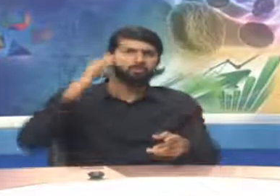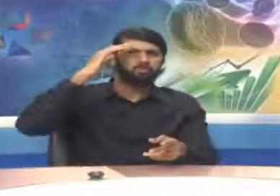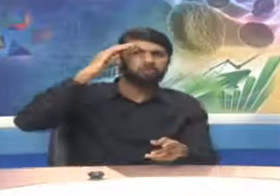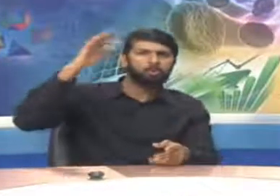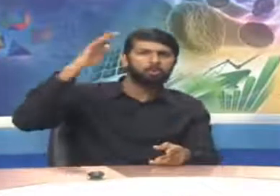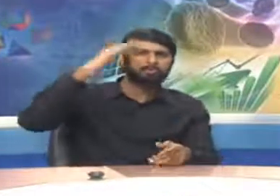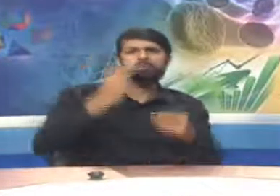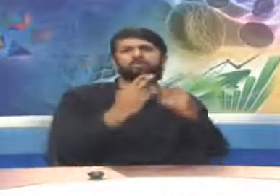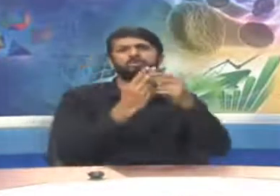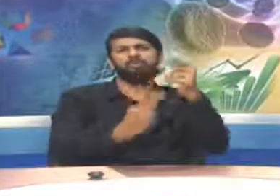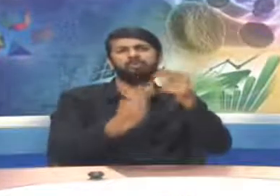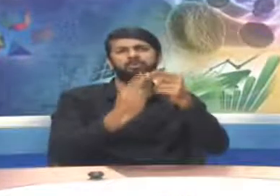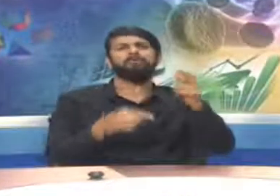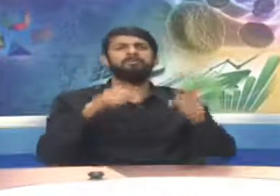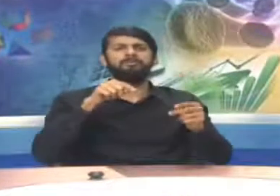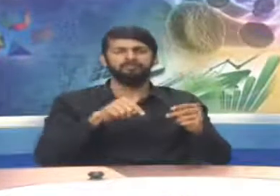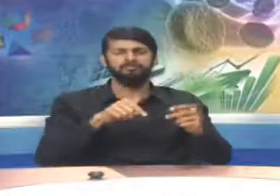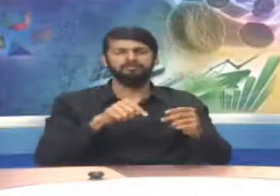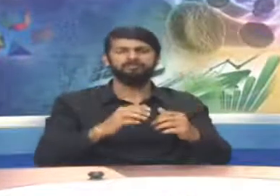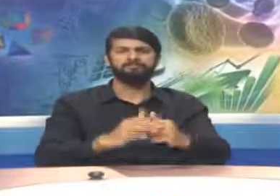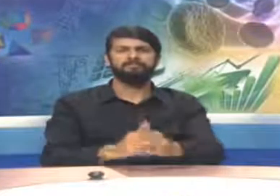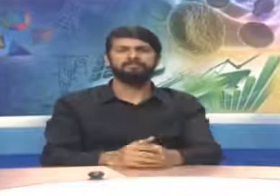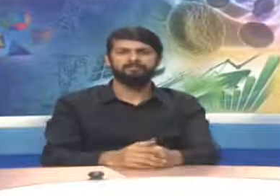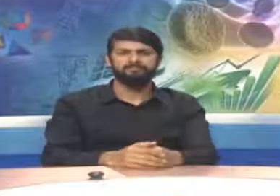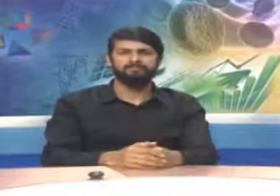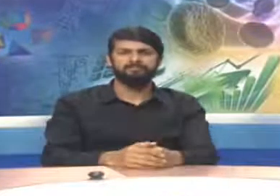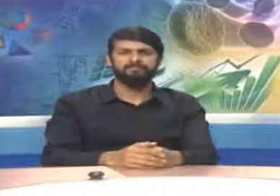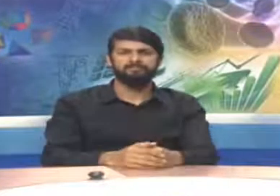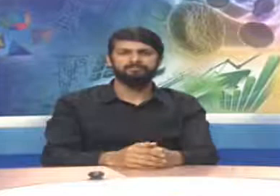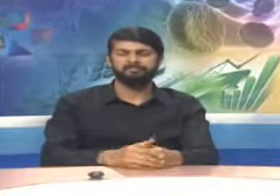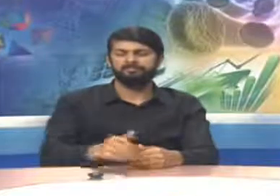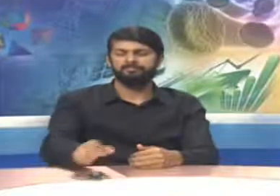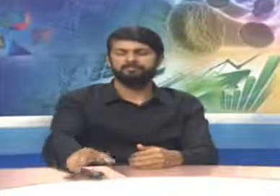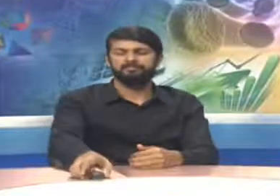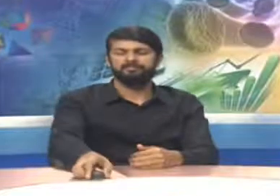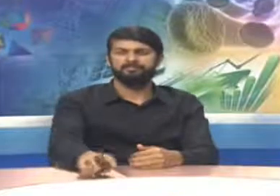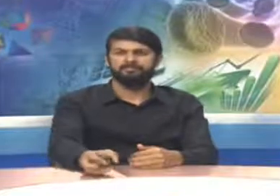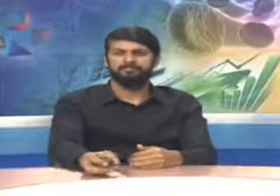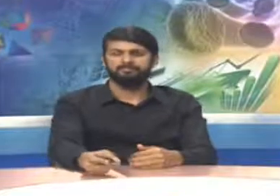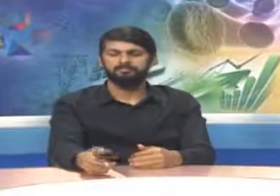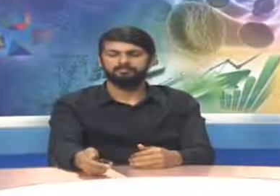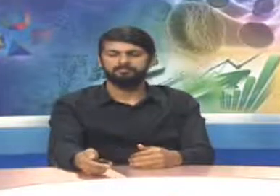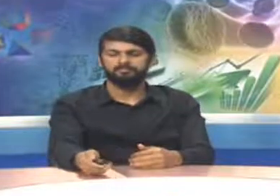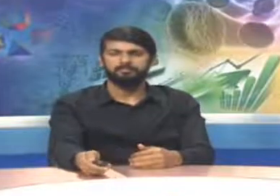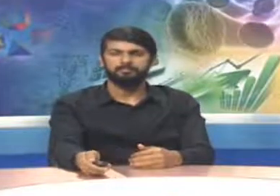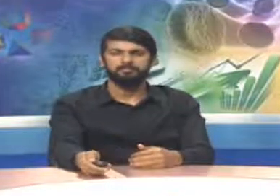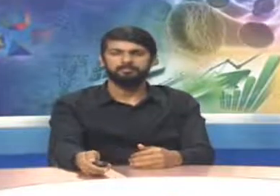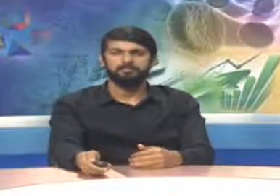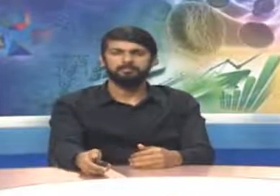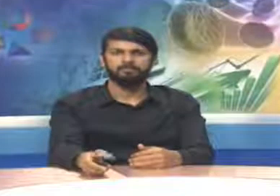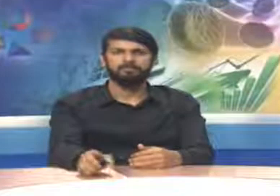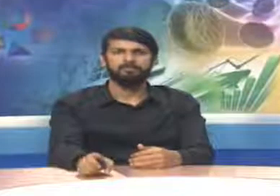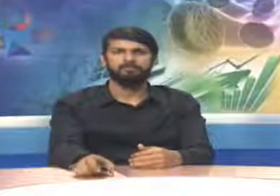is political science and topic is major political theories.